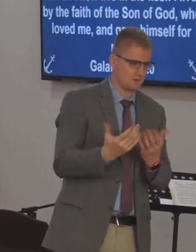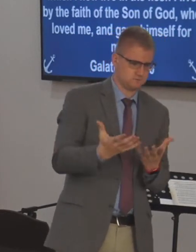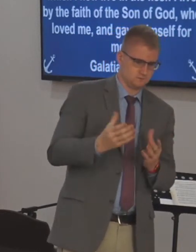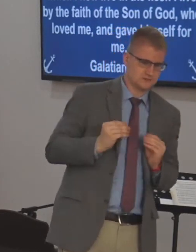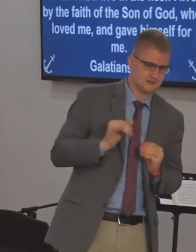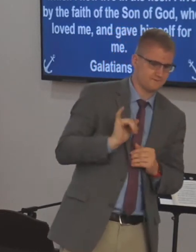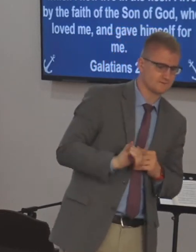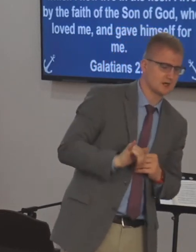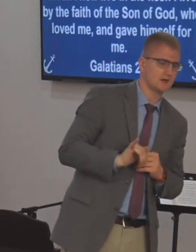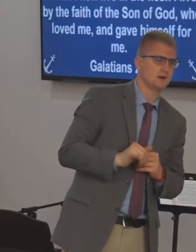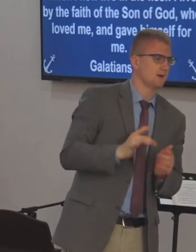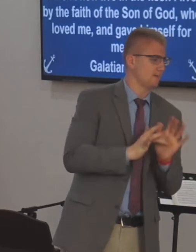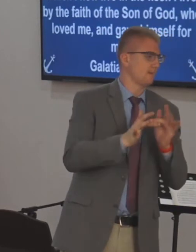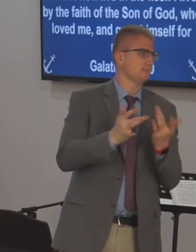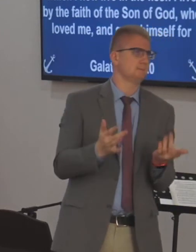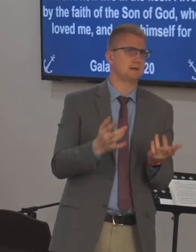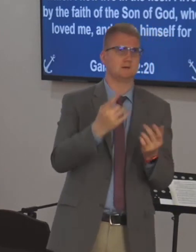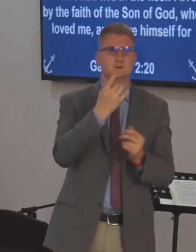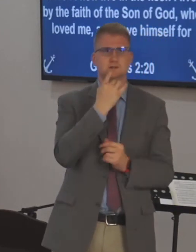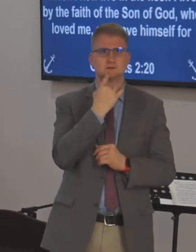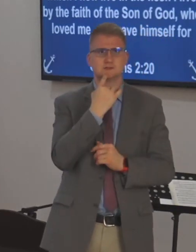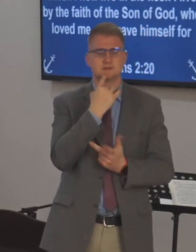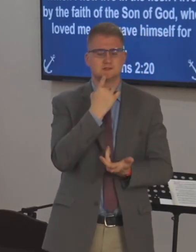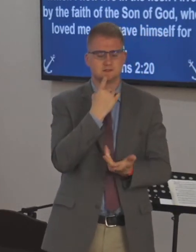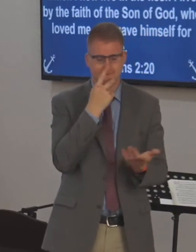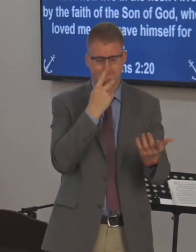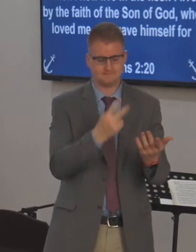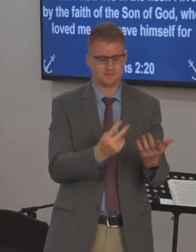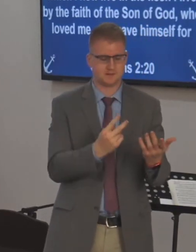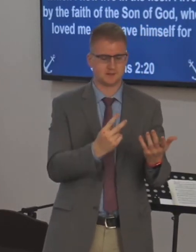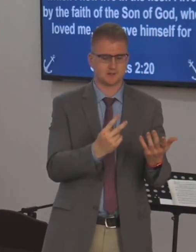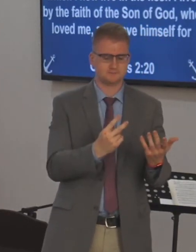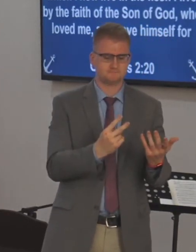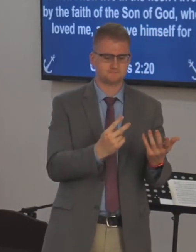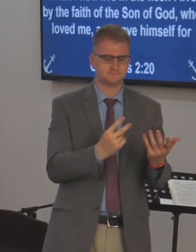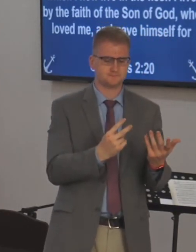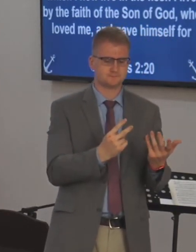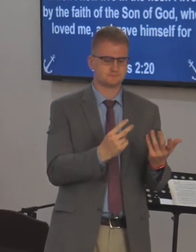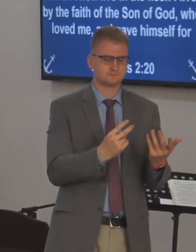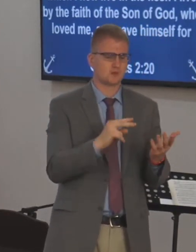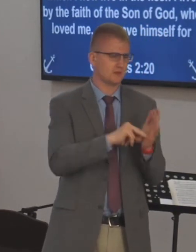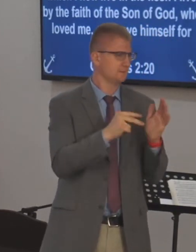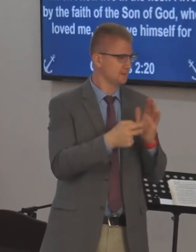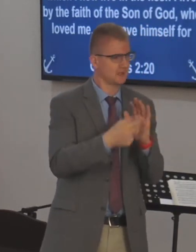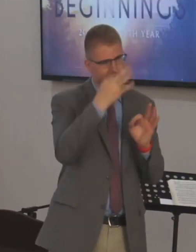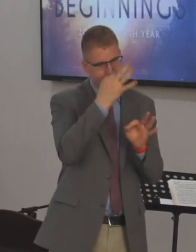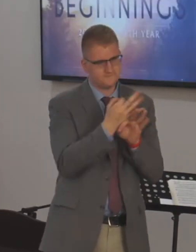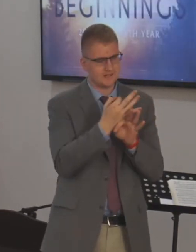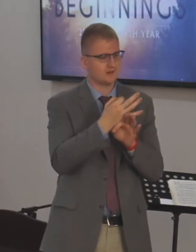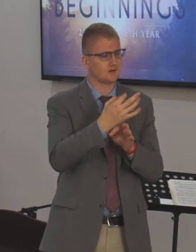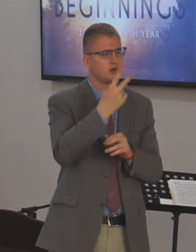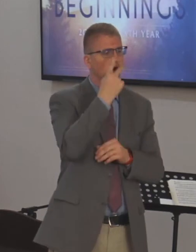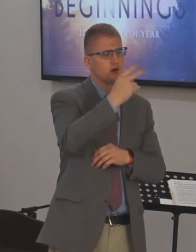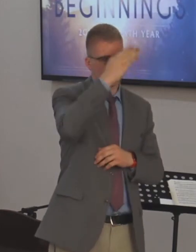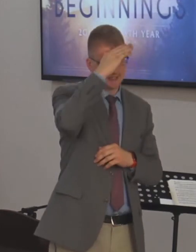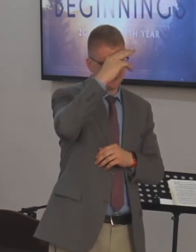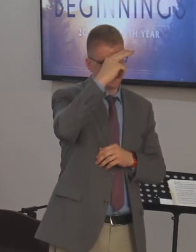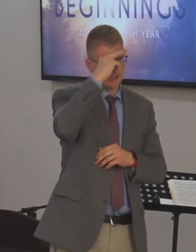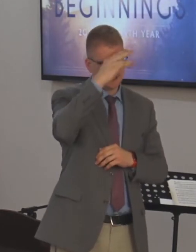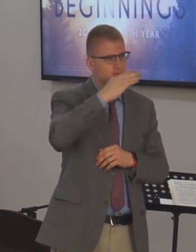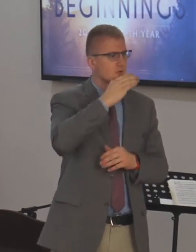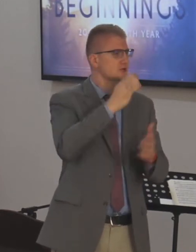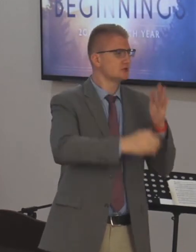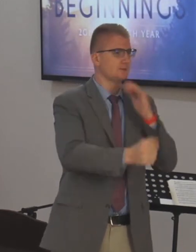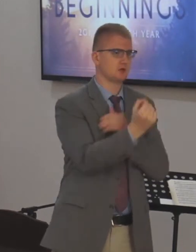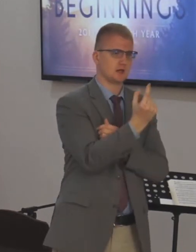it's, let's get a definition of faith real quick. Hebrews chapter 11. Well, I'm going to go quick because I want to get to